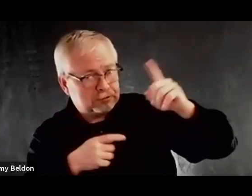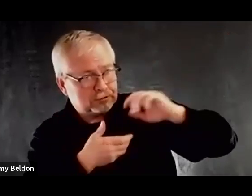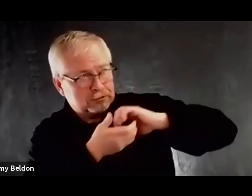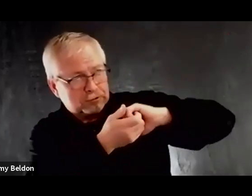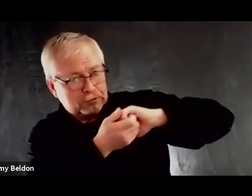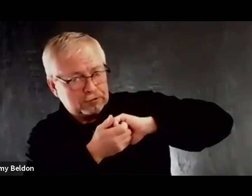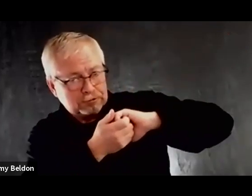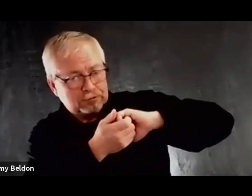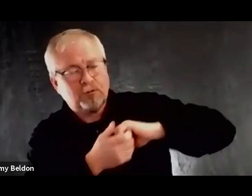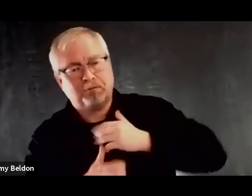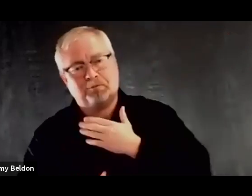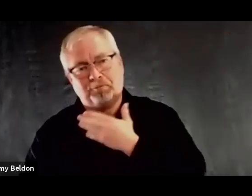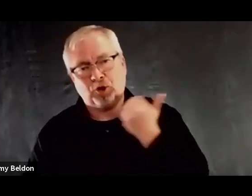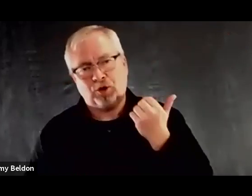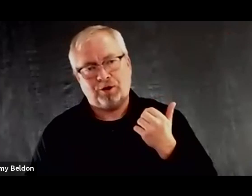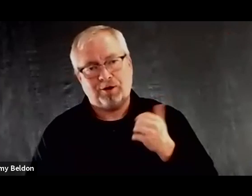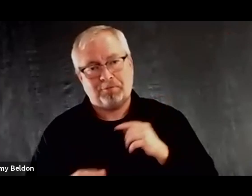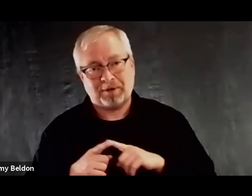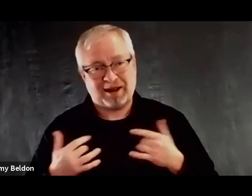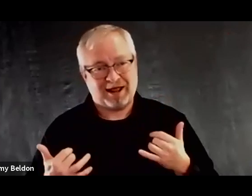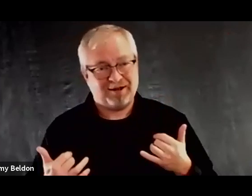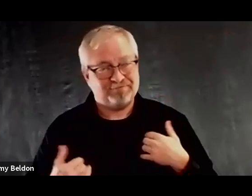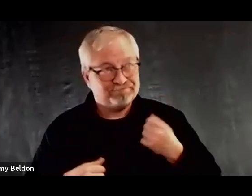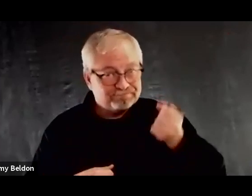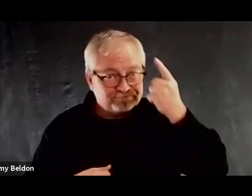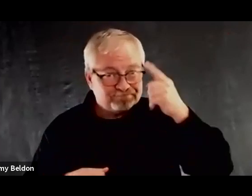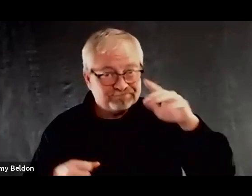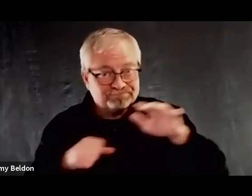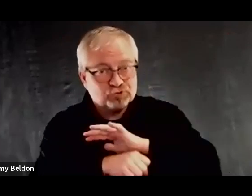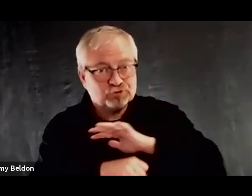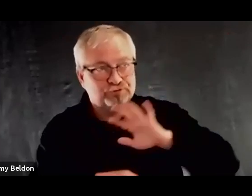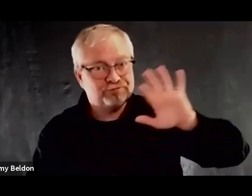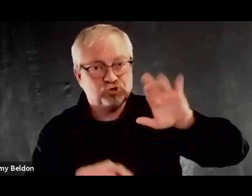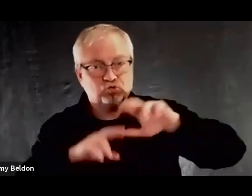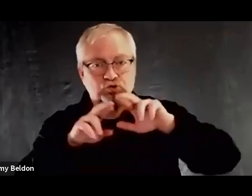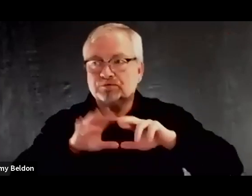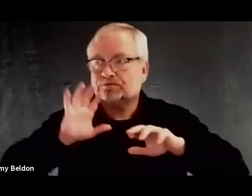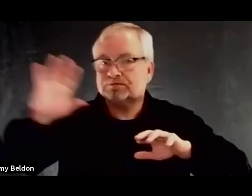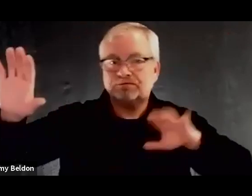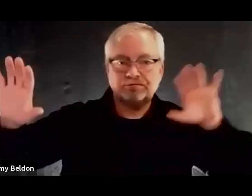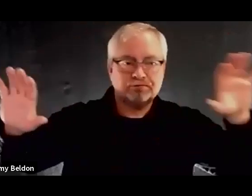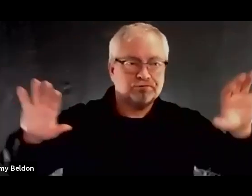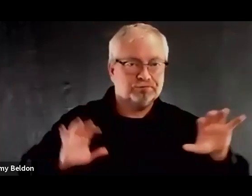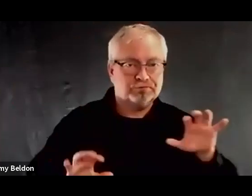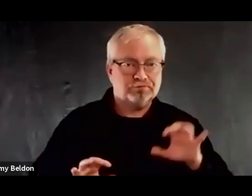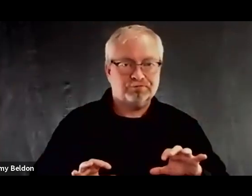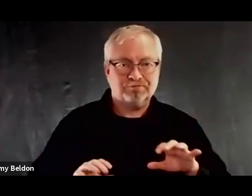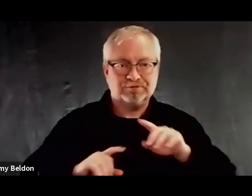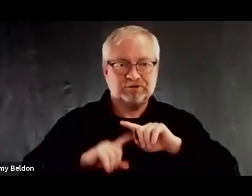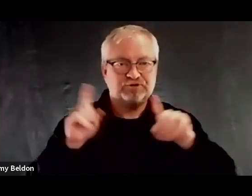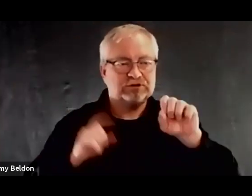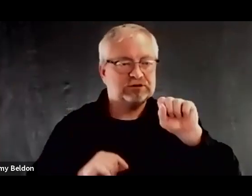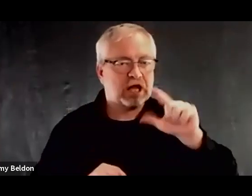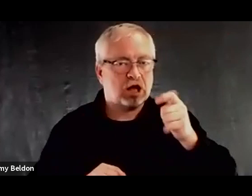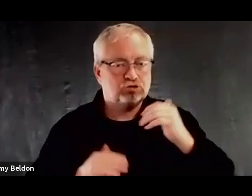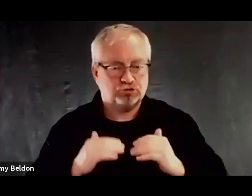understand that different regions are going to be in different stages of the pandemic.